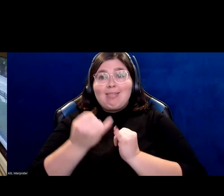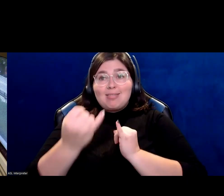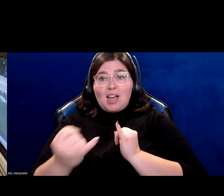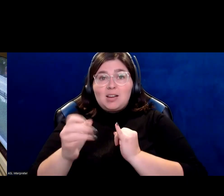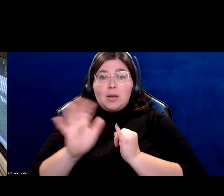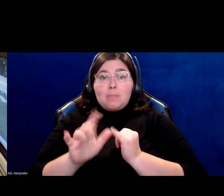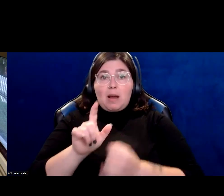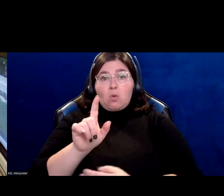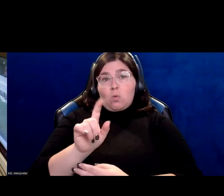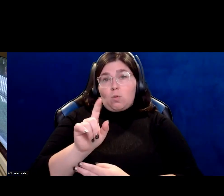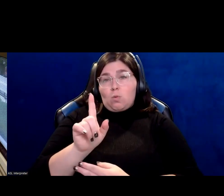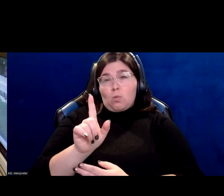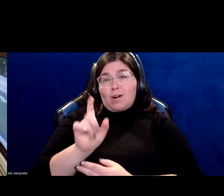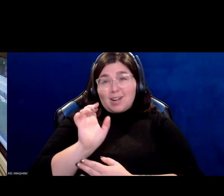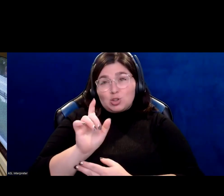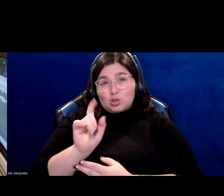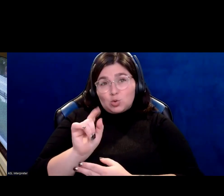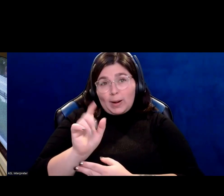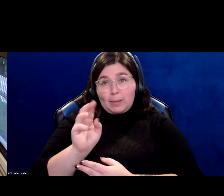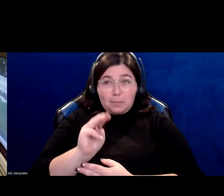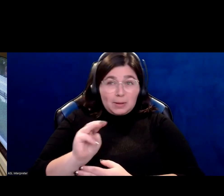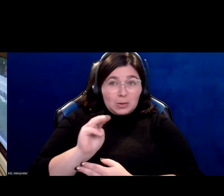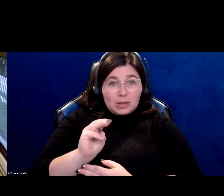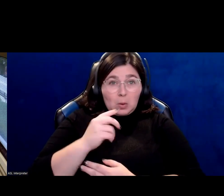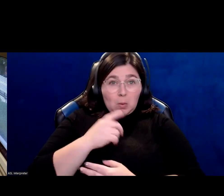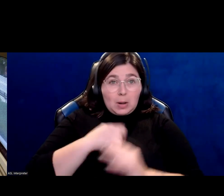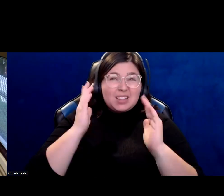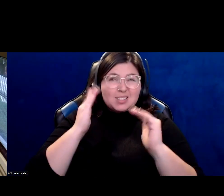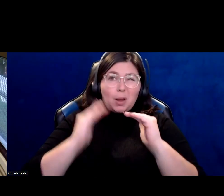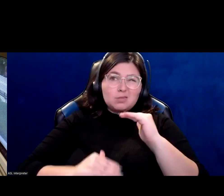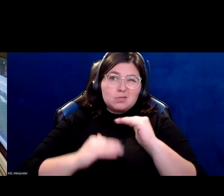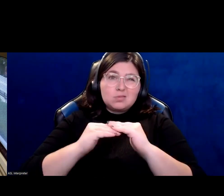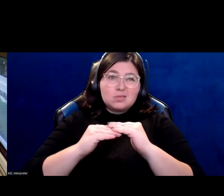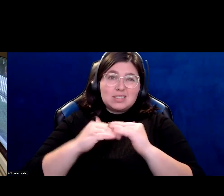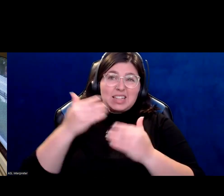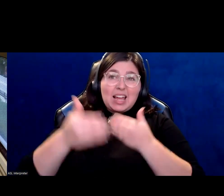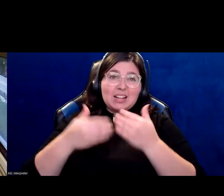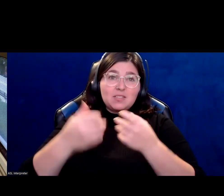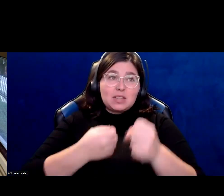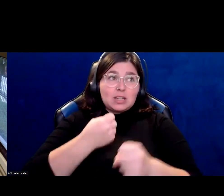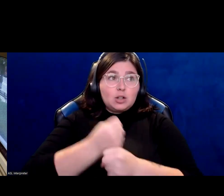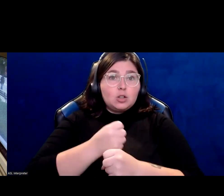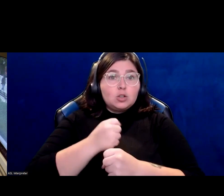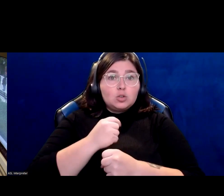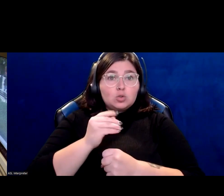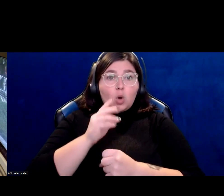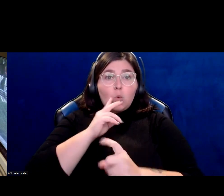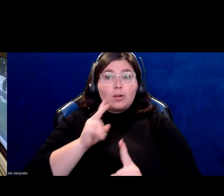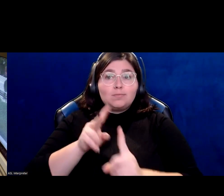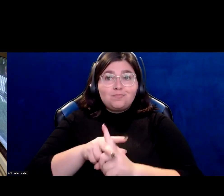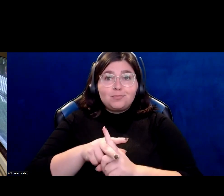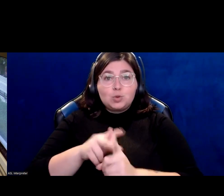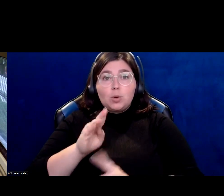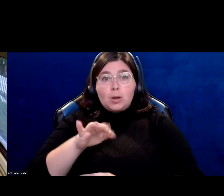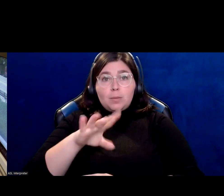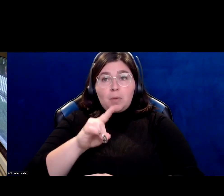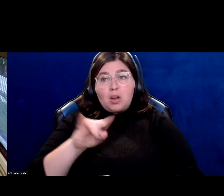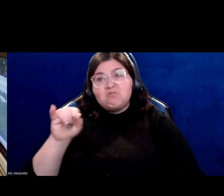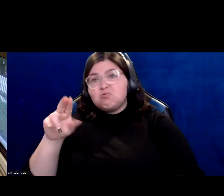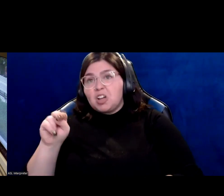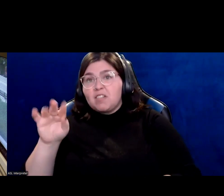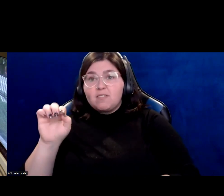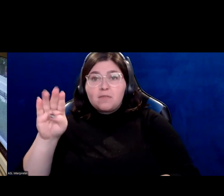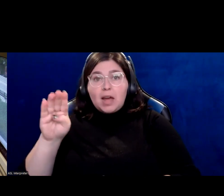about 120 million, and we anticipate reaching that capacity limit by the end of the year. So we'll issue bonds in January, February,